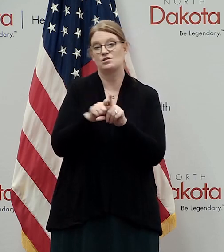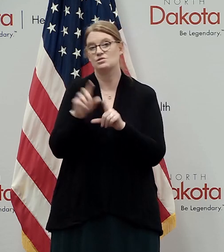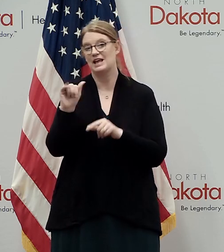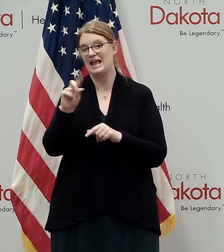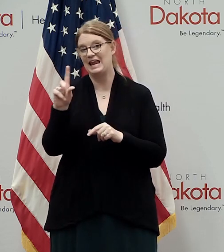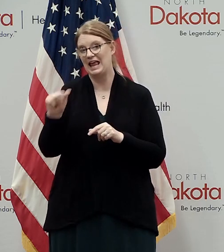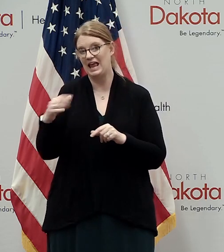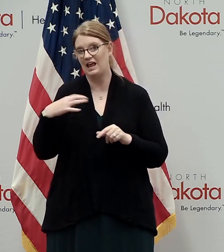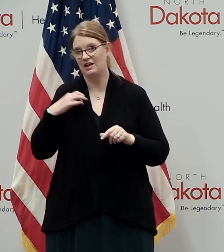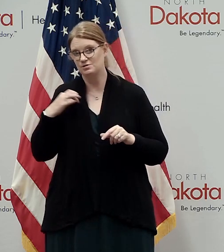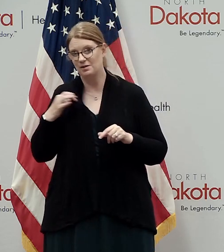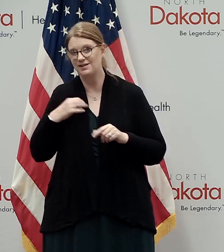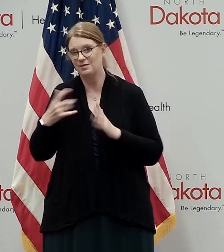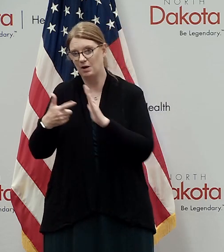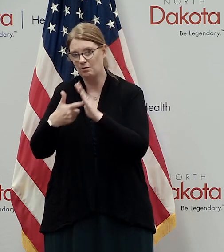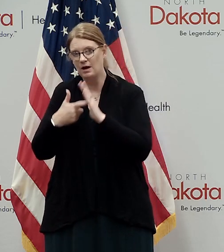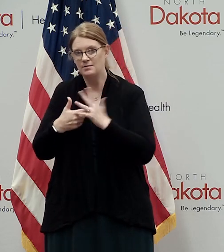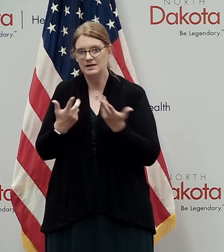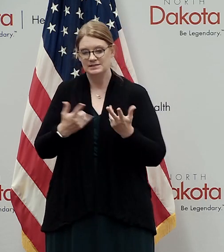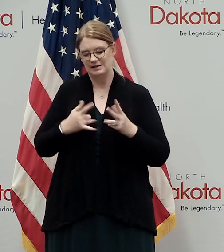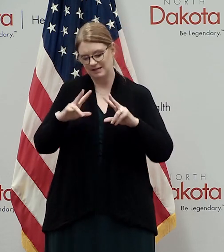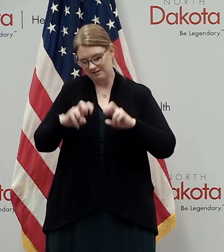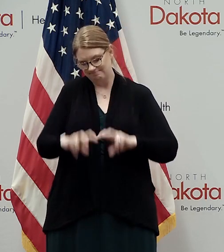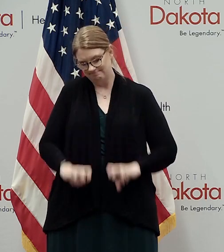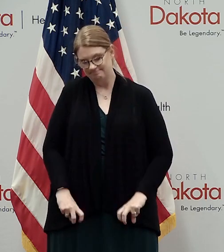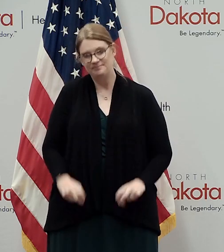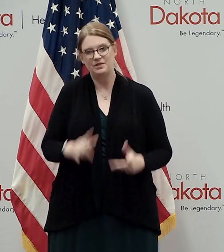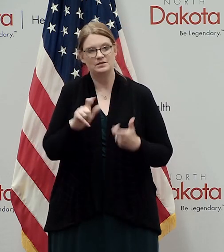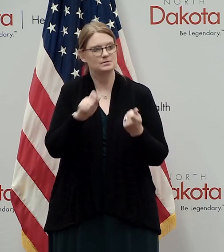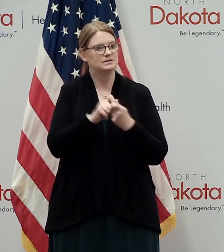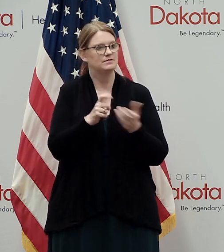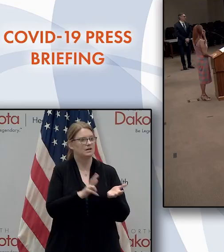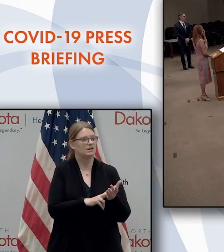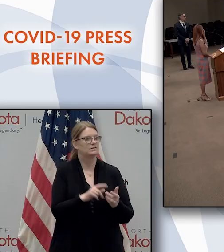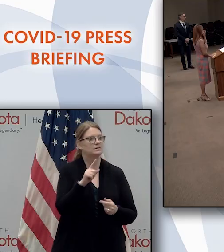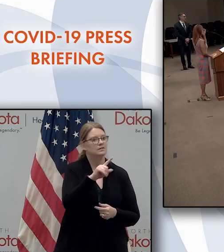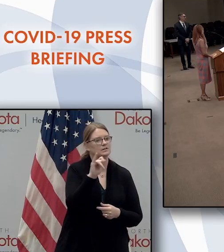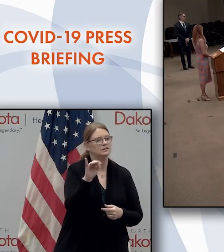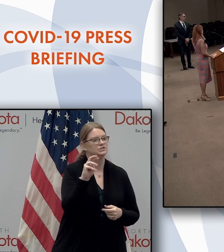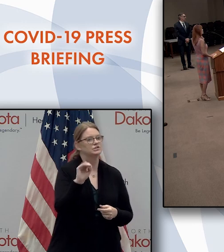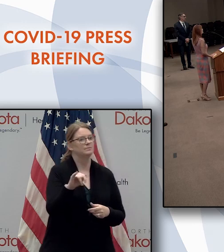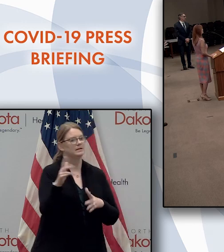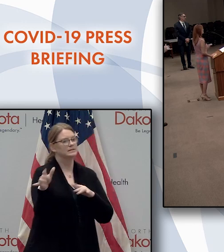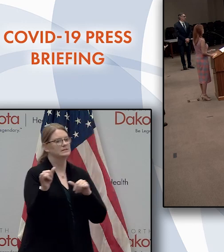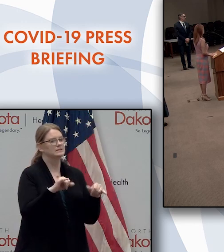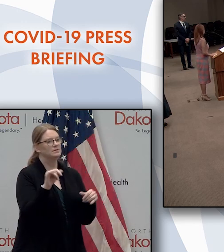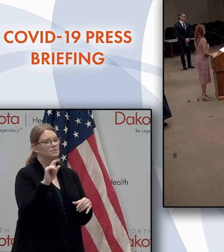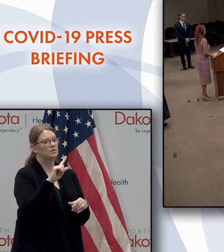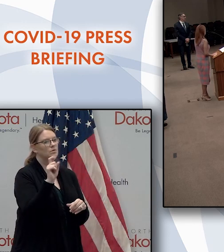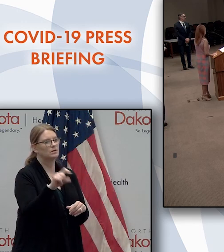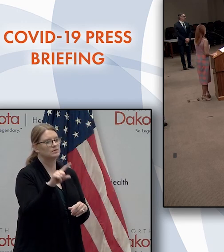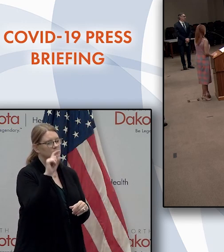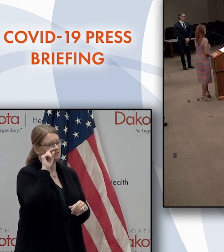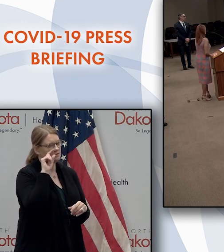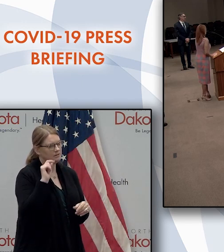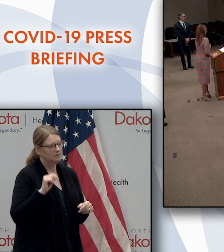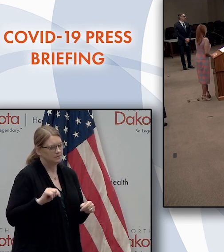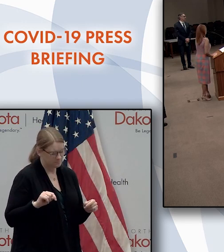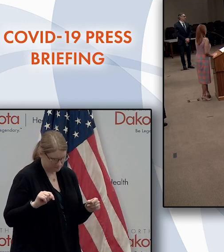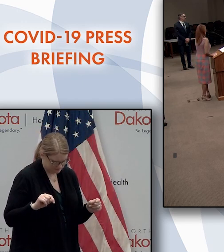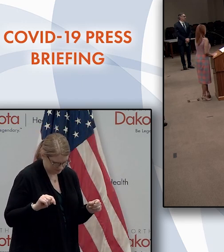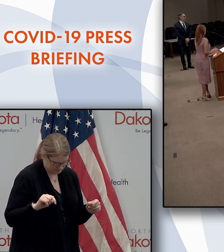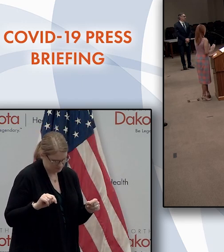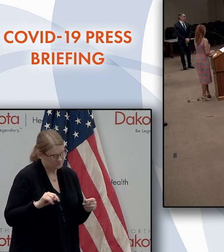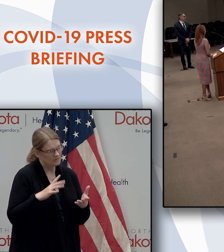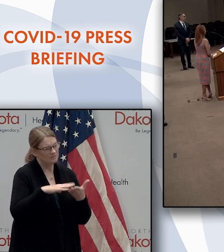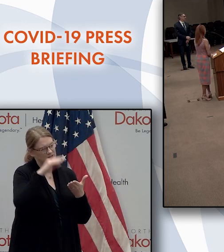requirements as they look at their particular contracts. Yes. Sort of similar question from the student and parent